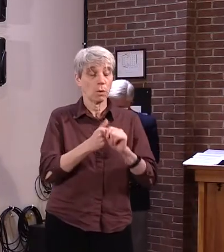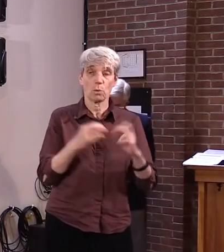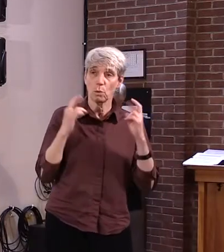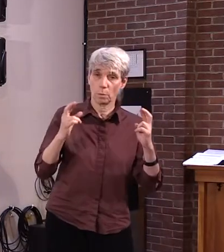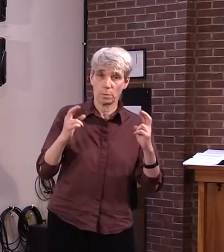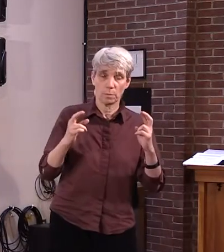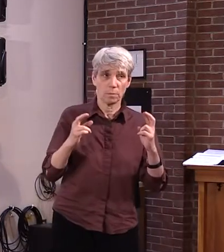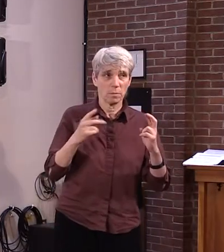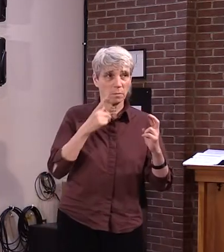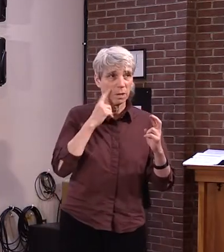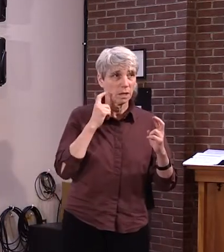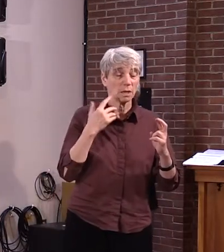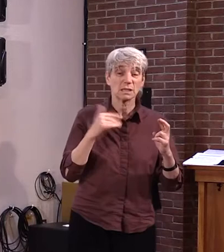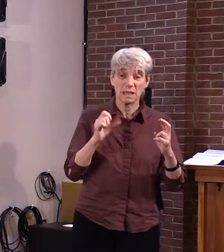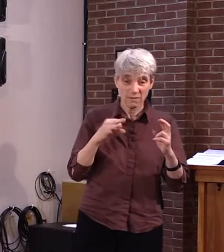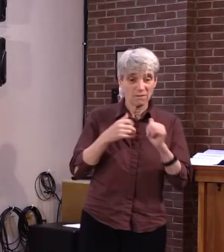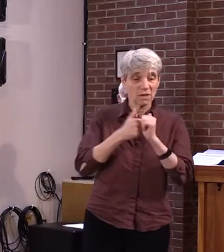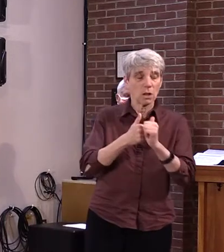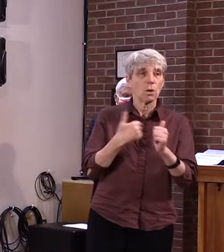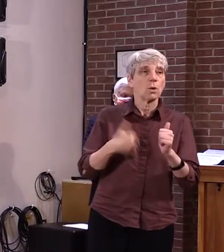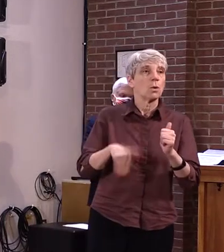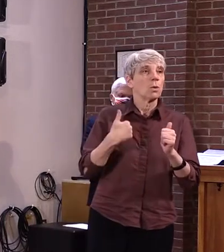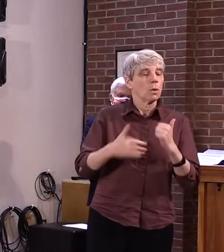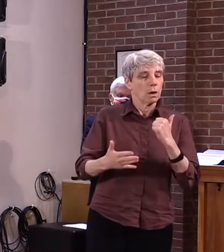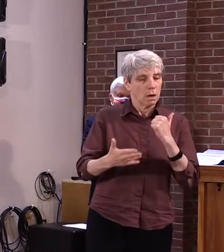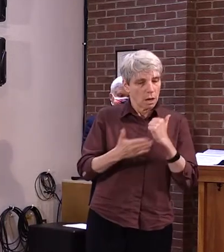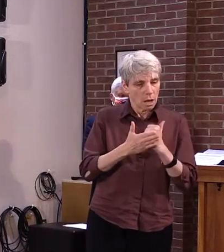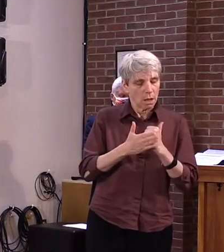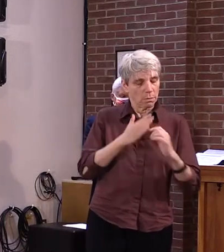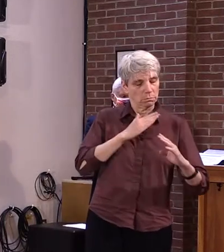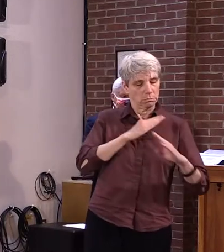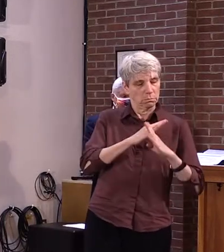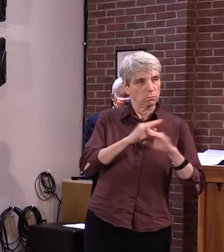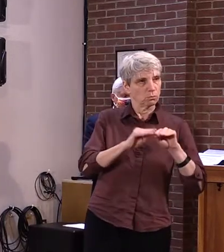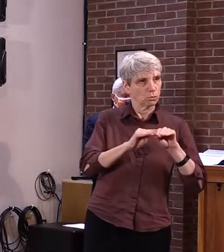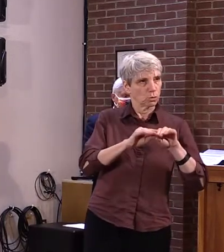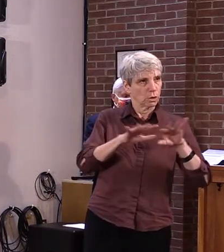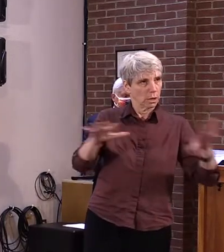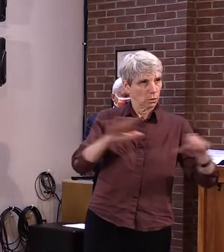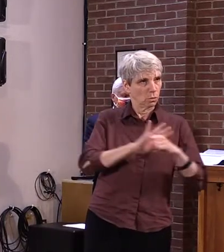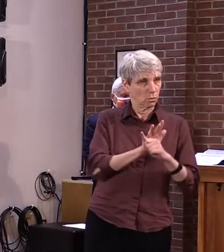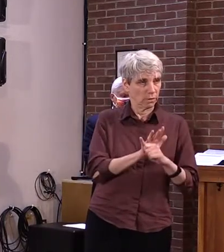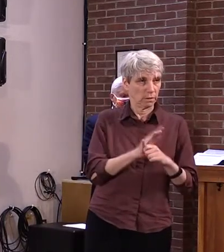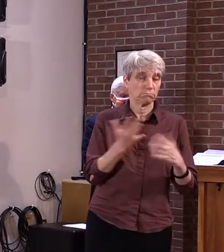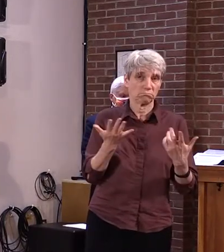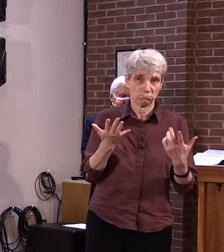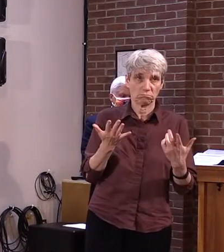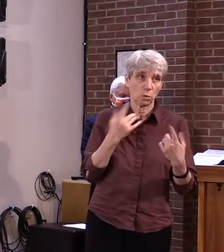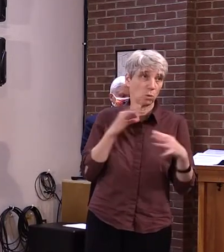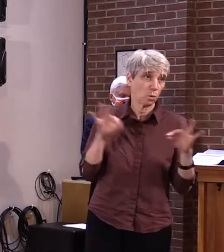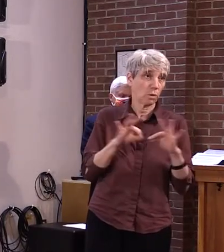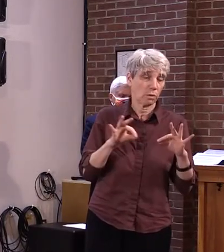we think it's helpful in what we've done thus far and what we need to do in the future. So.